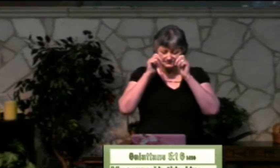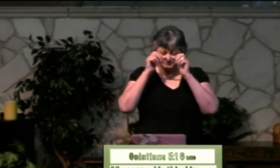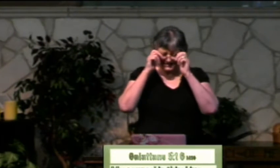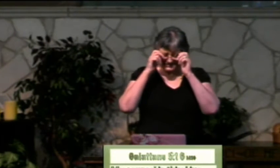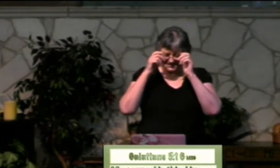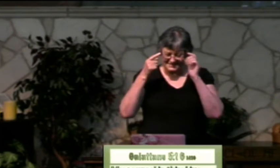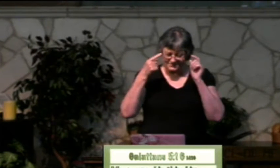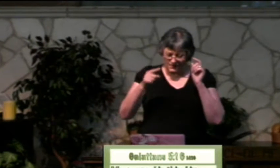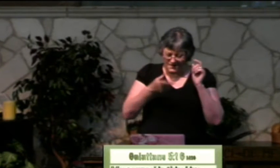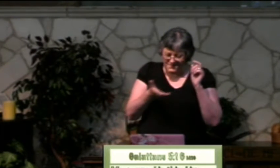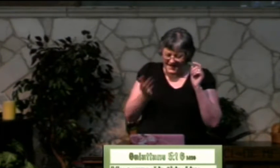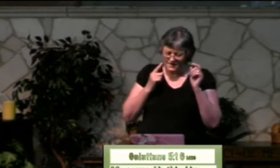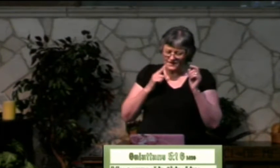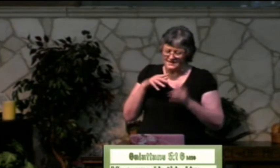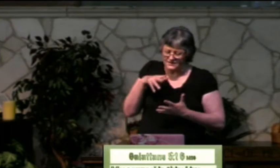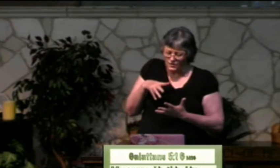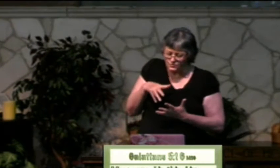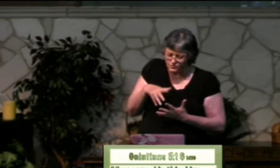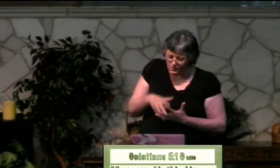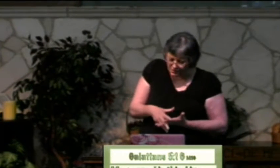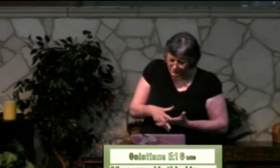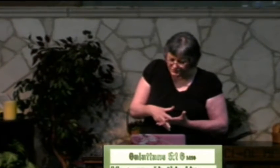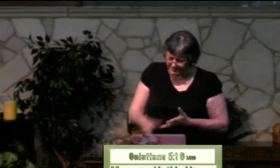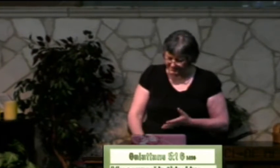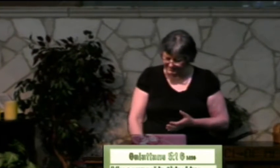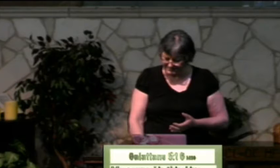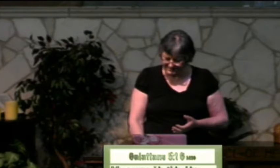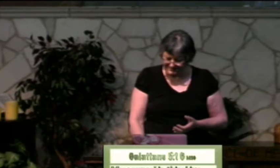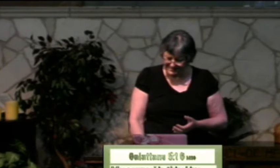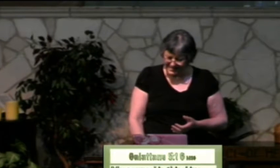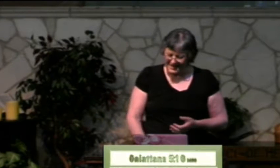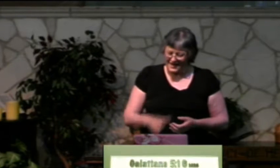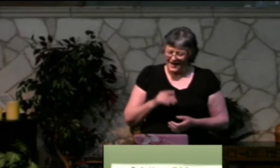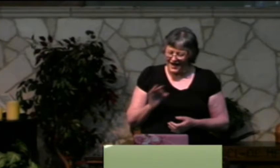It says, for there is a root of